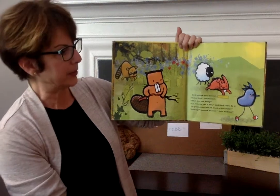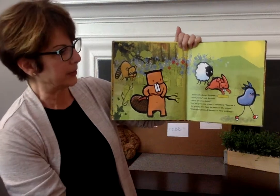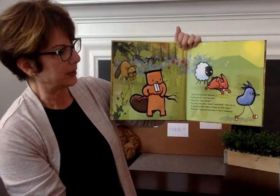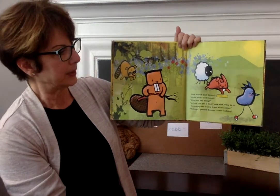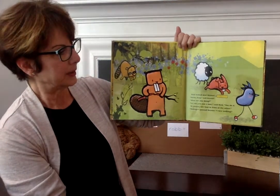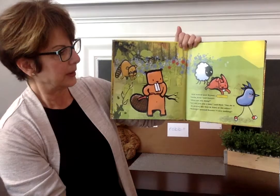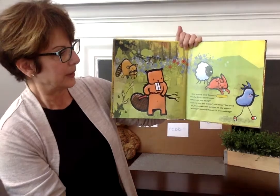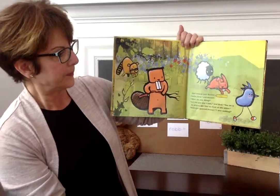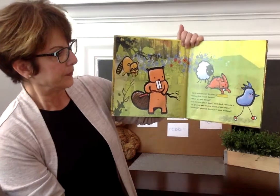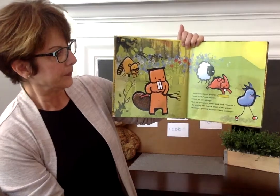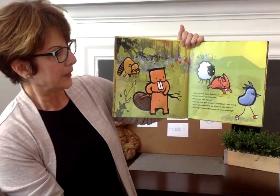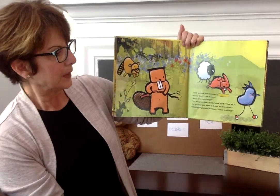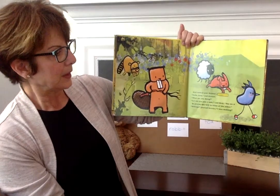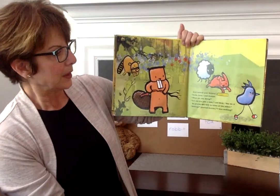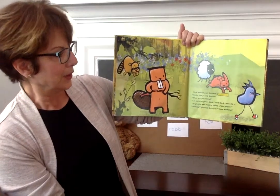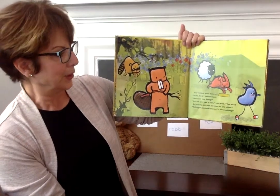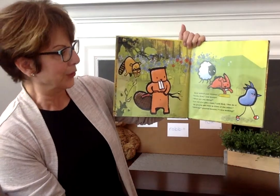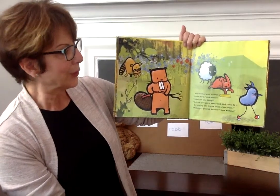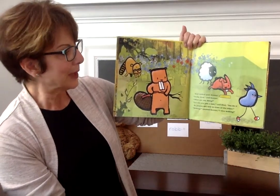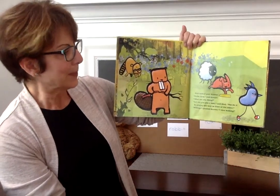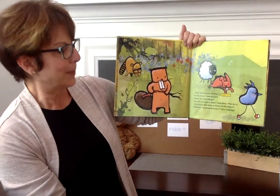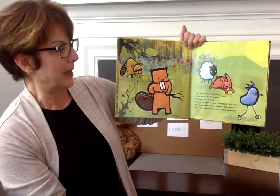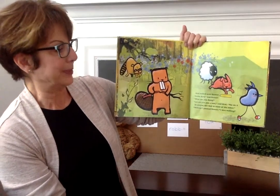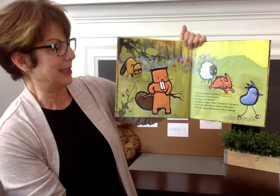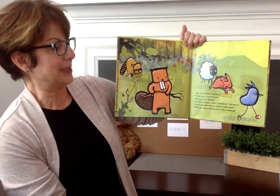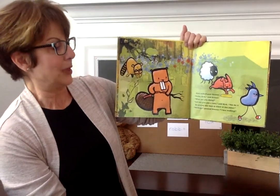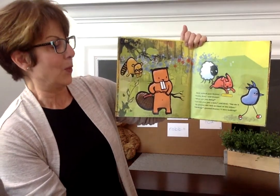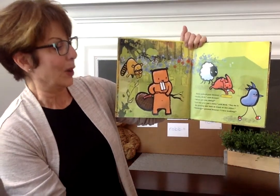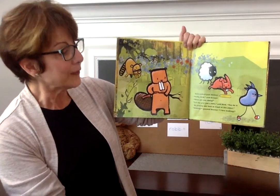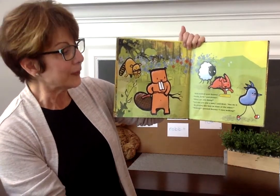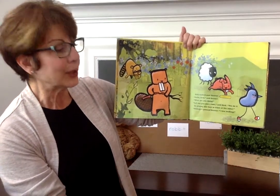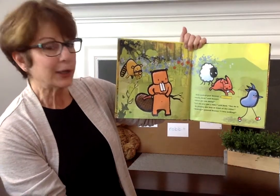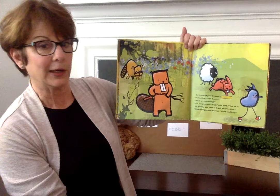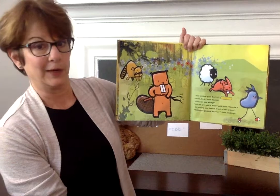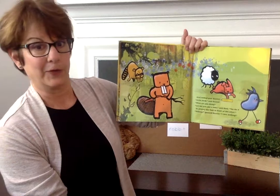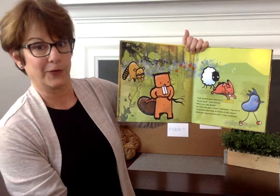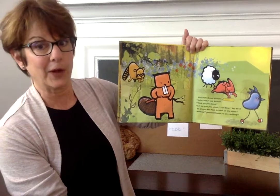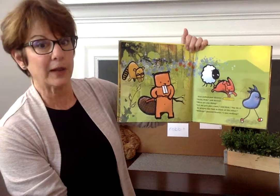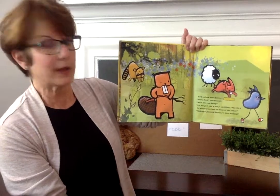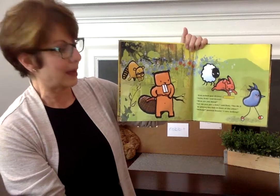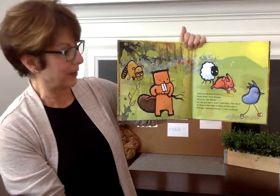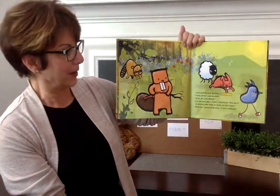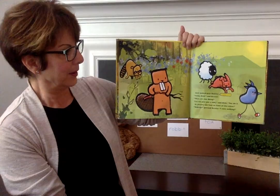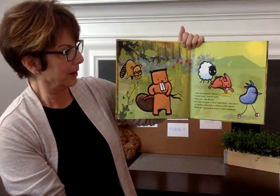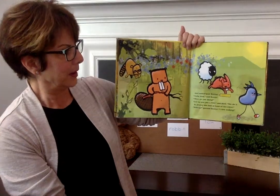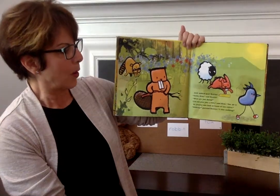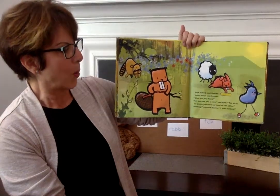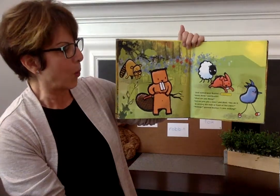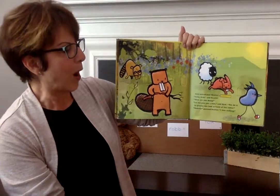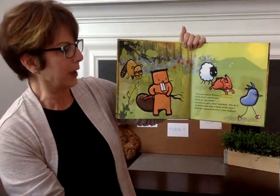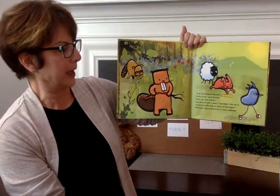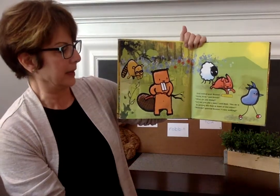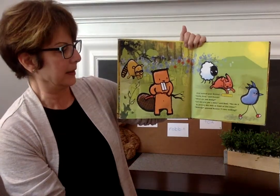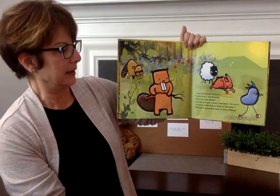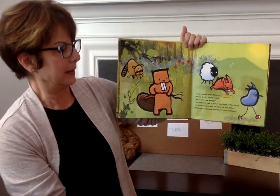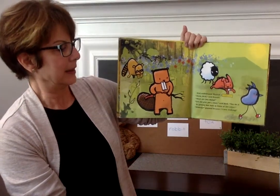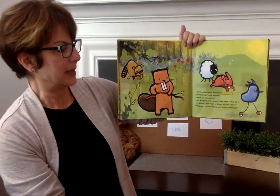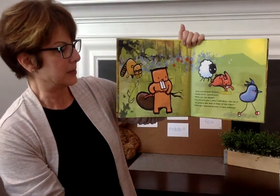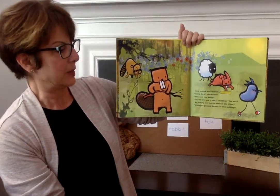Bird. "You do it by placing one foot in front of the other." "Walking," guessed